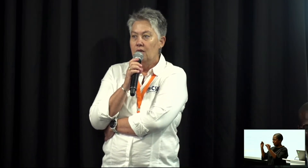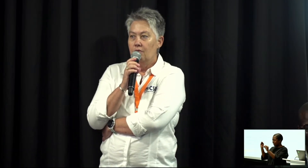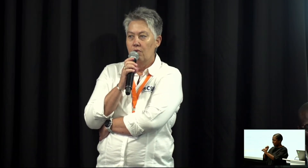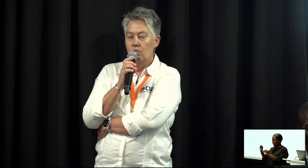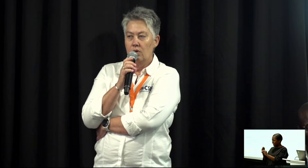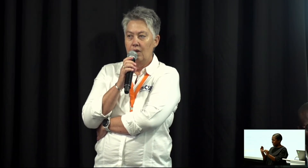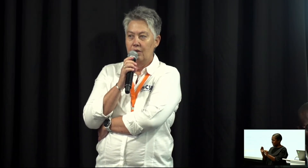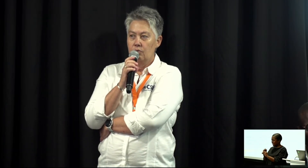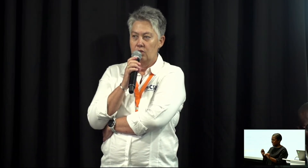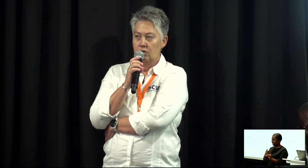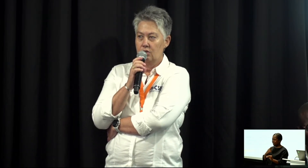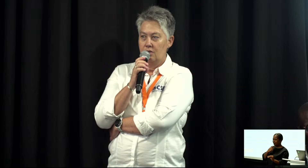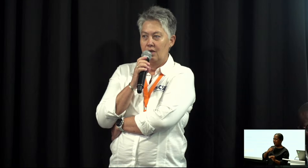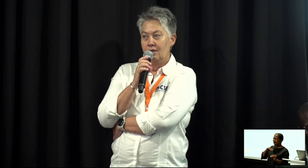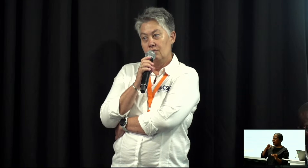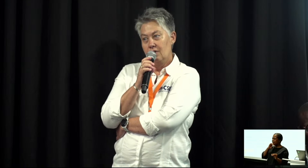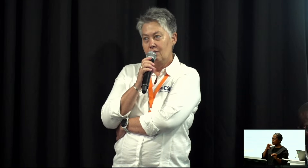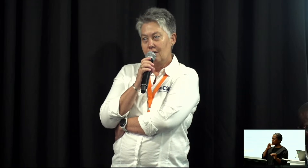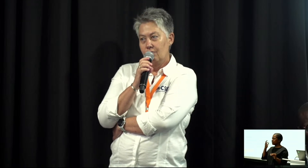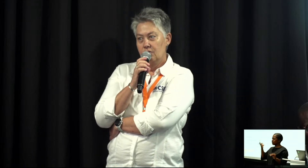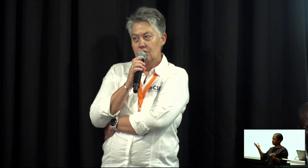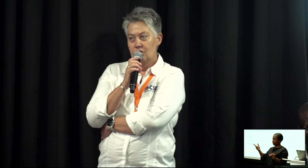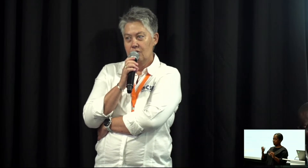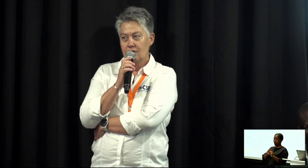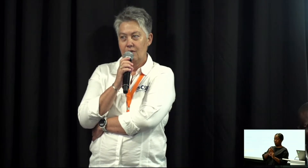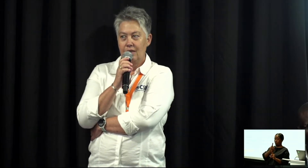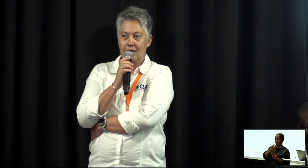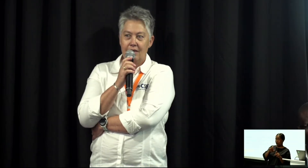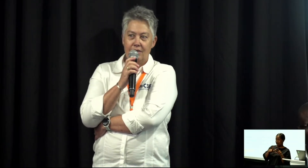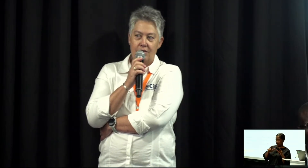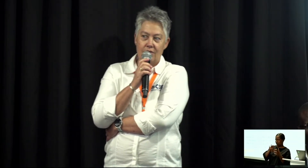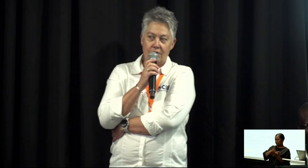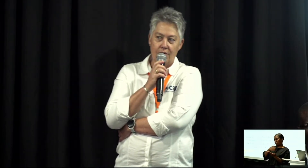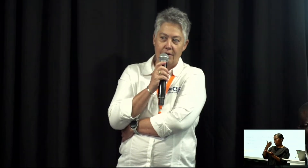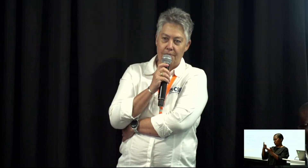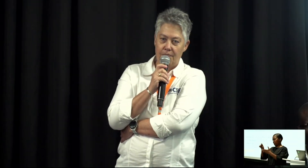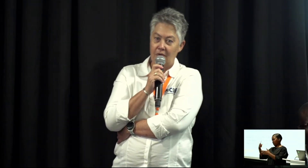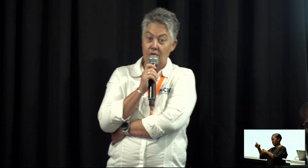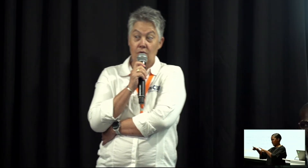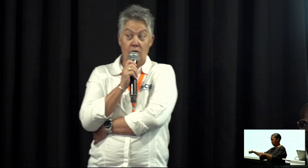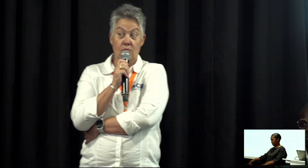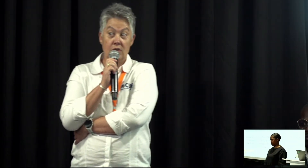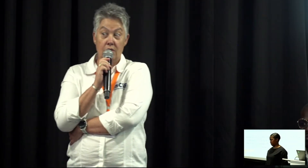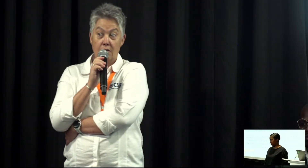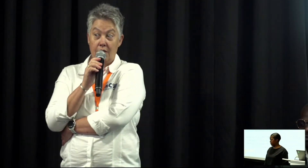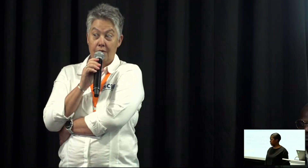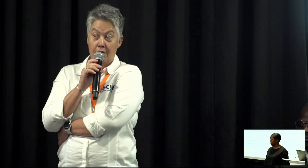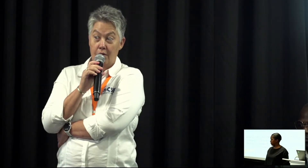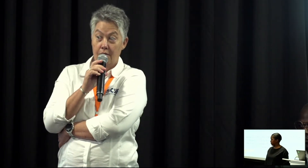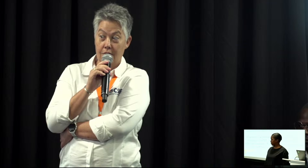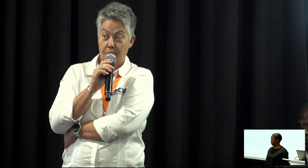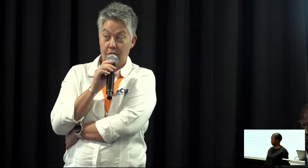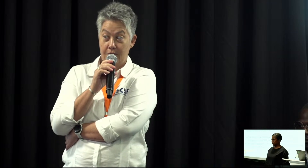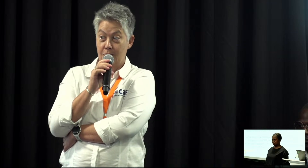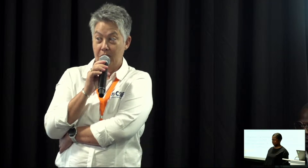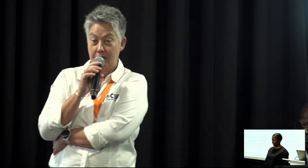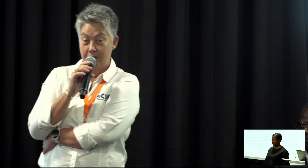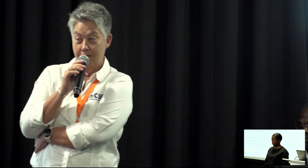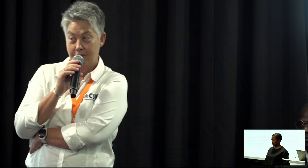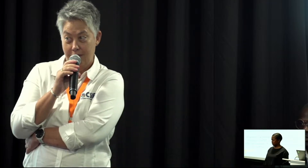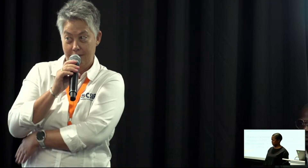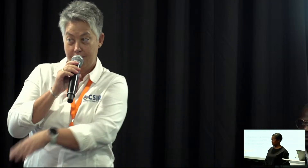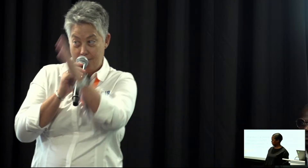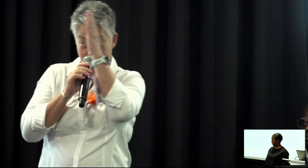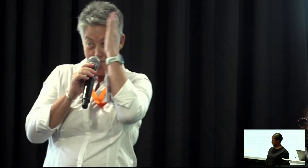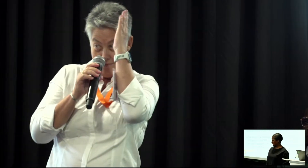transfer meaning from one language into another language. So if you want to know anything about